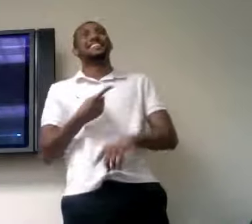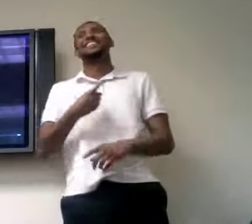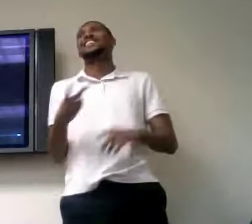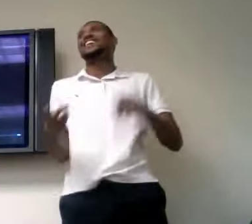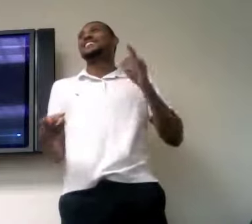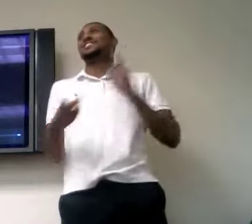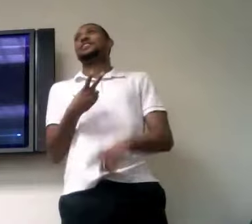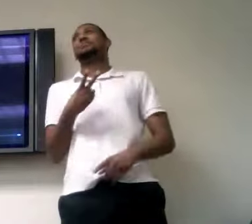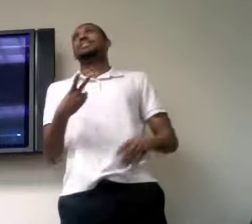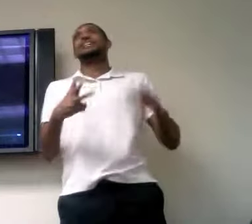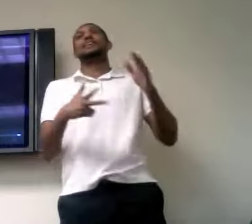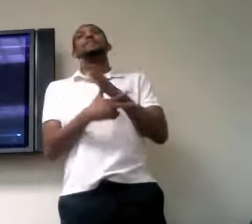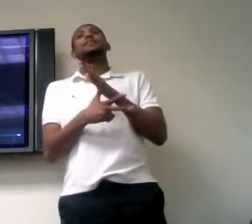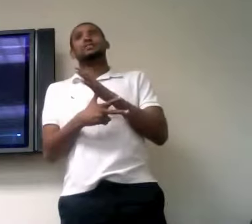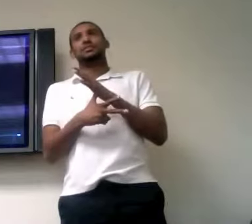semantics, surrogate blending, and facial expression.